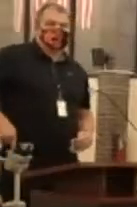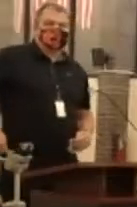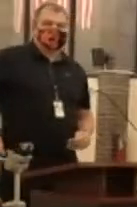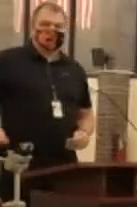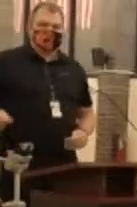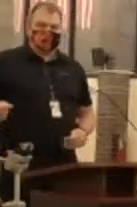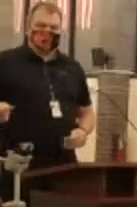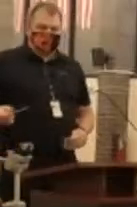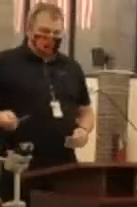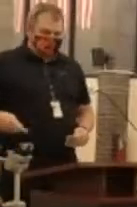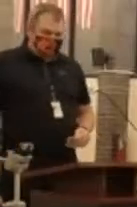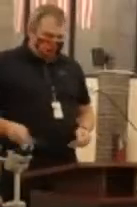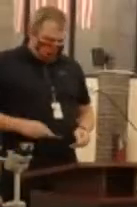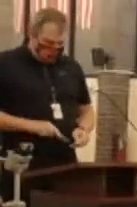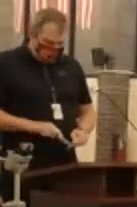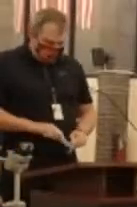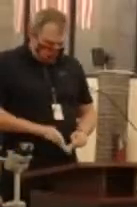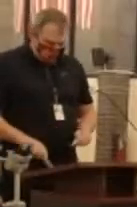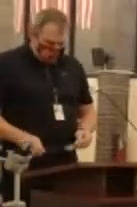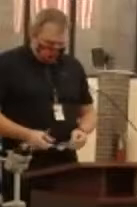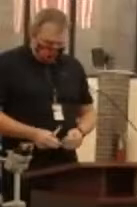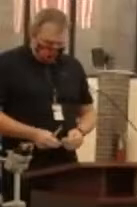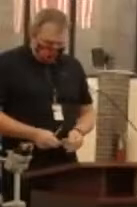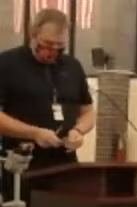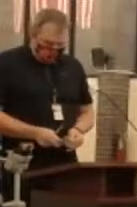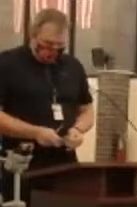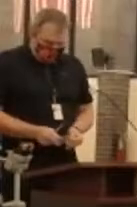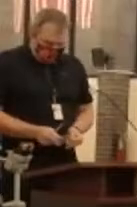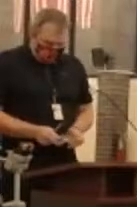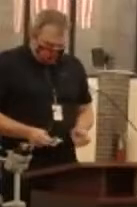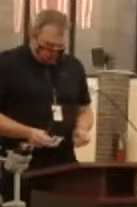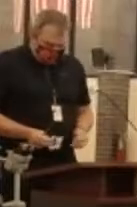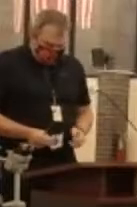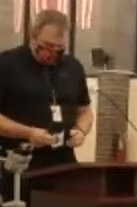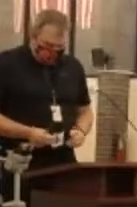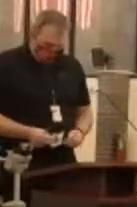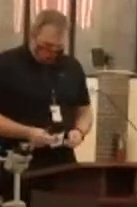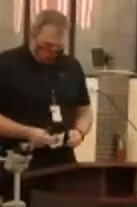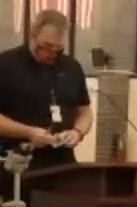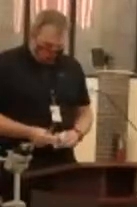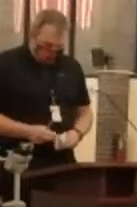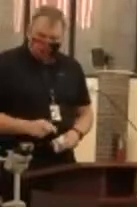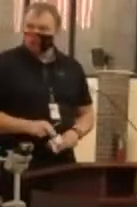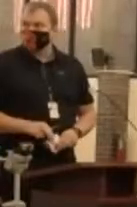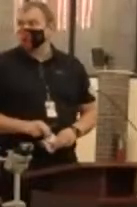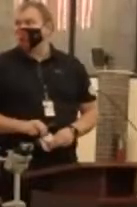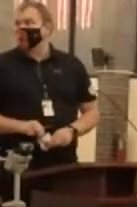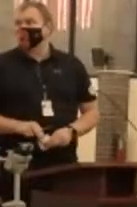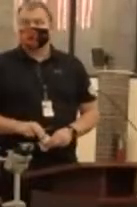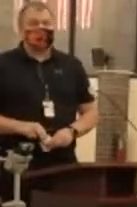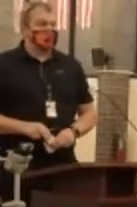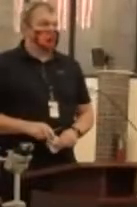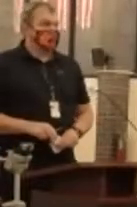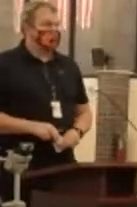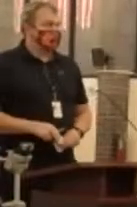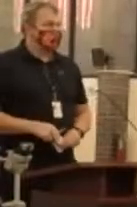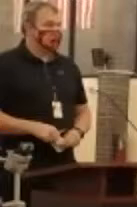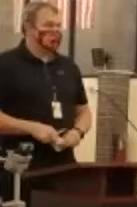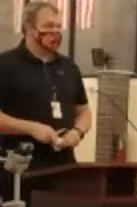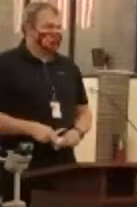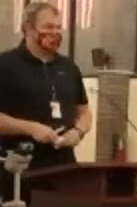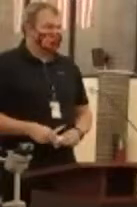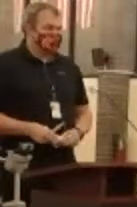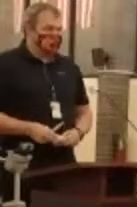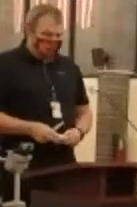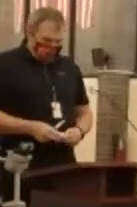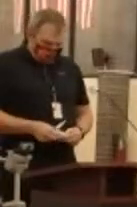that regards, how big a deal do you think it is having it come out to the southeast versus